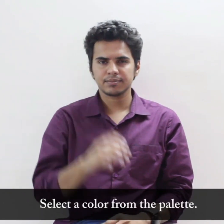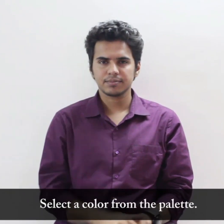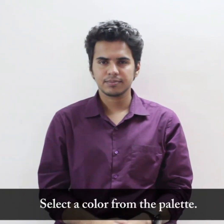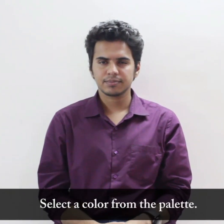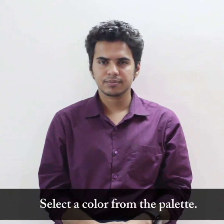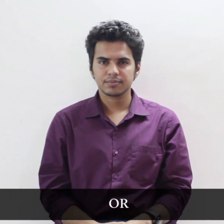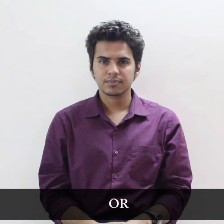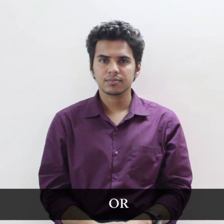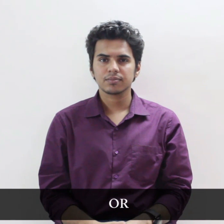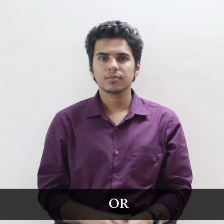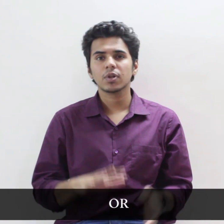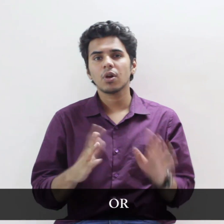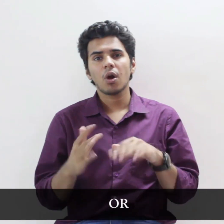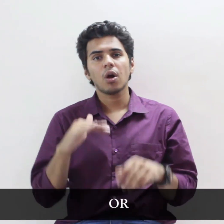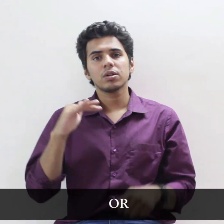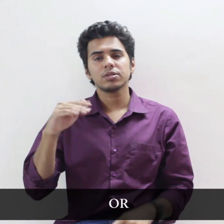Select a color from the palette, or